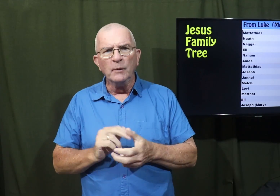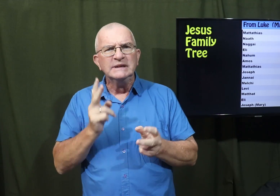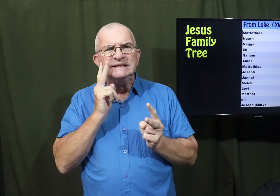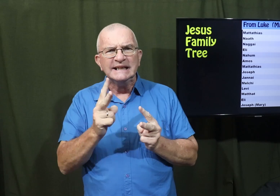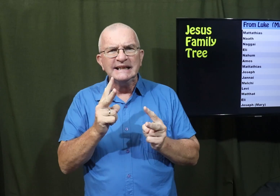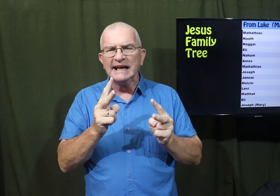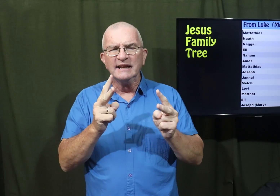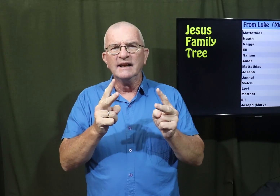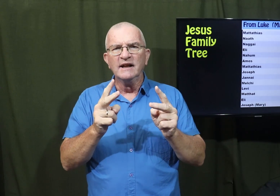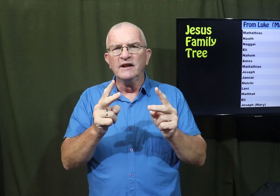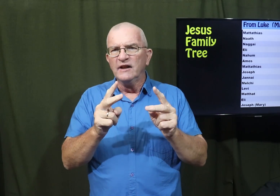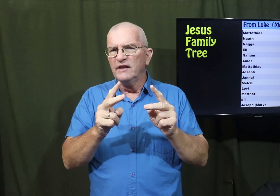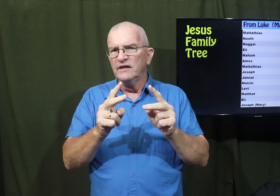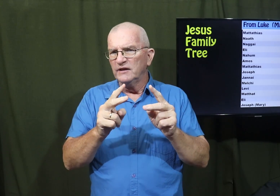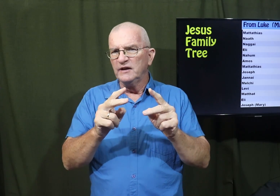So we have a whole list of names